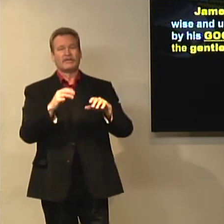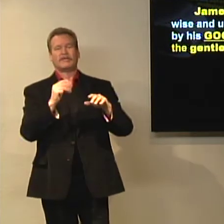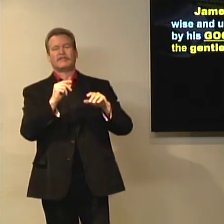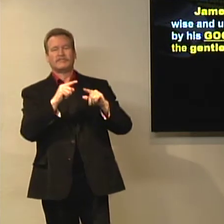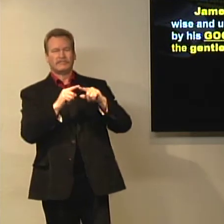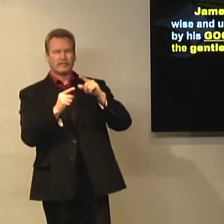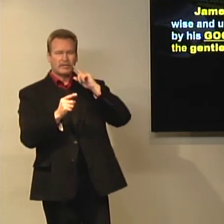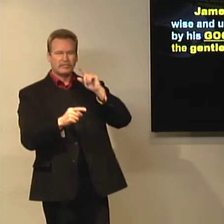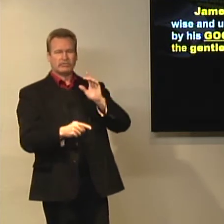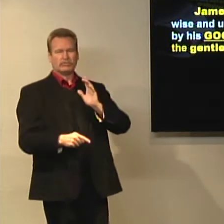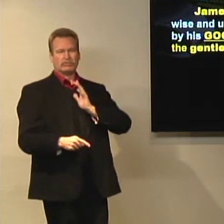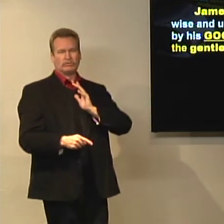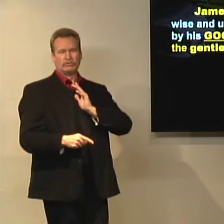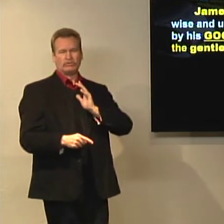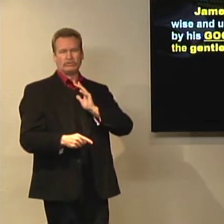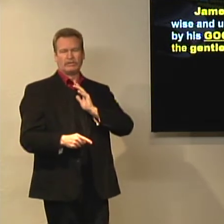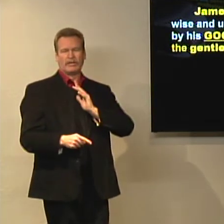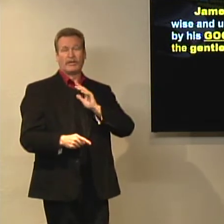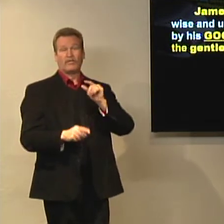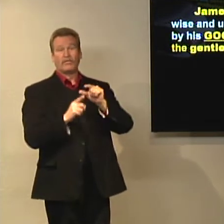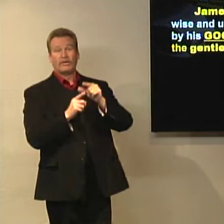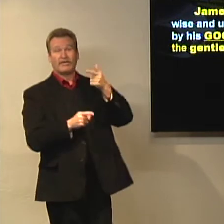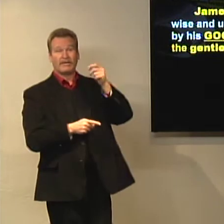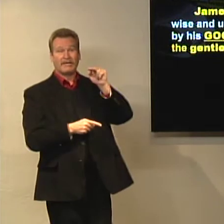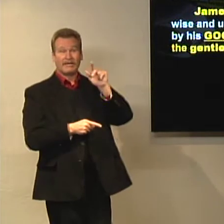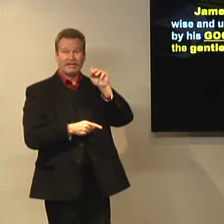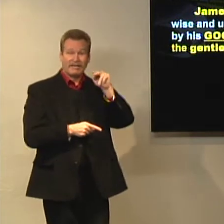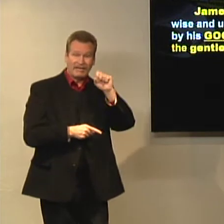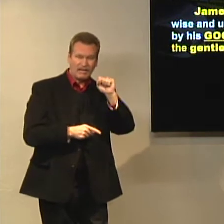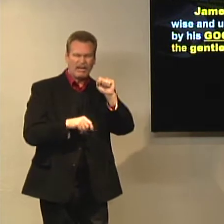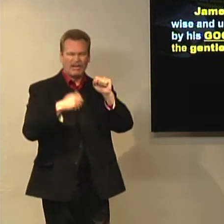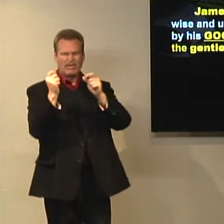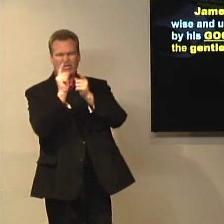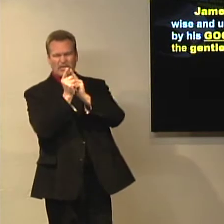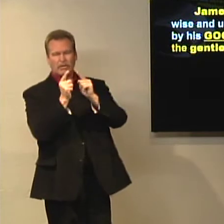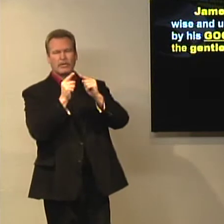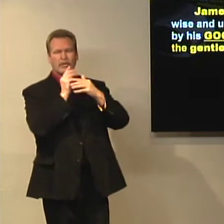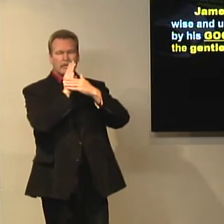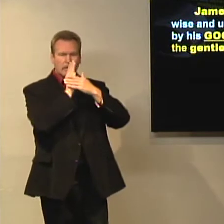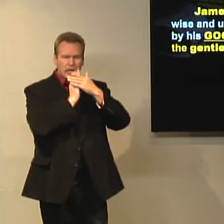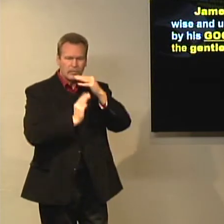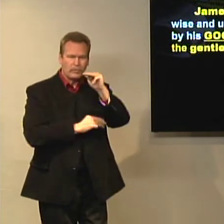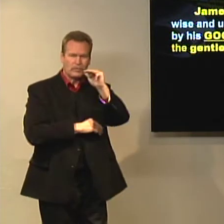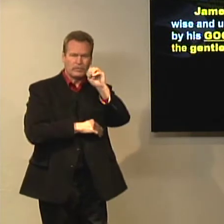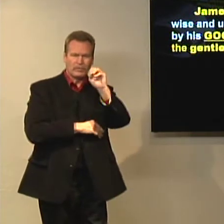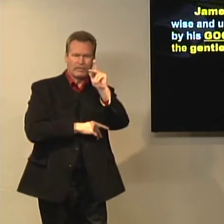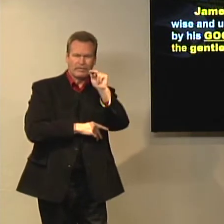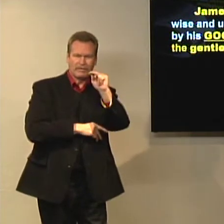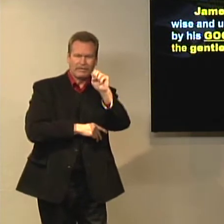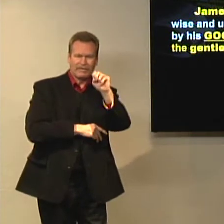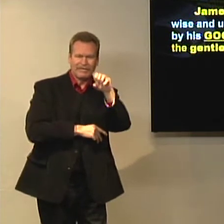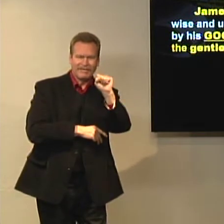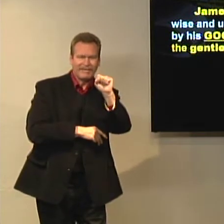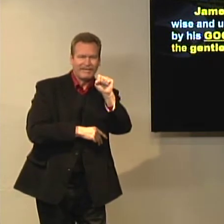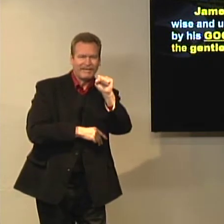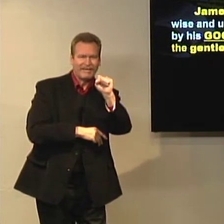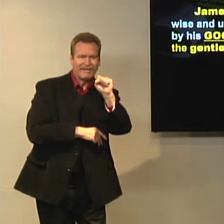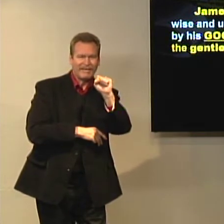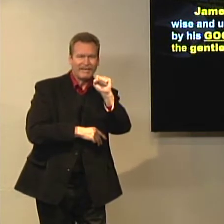In gentleness of wisdom. So another translation is also humility,